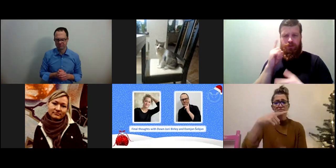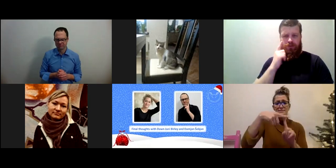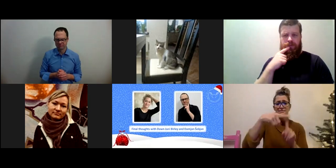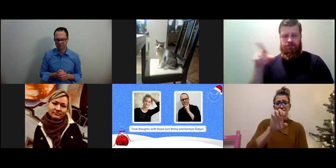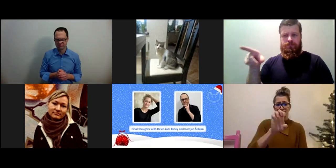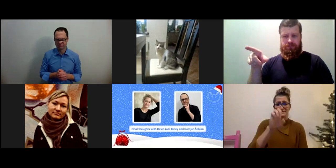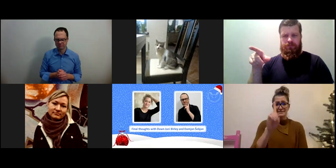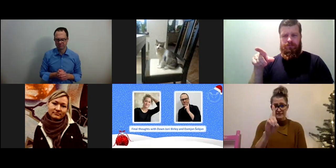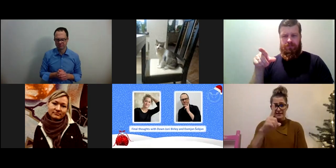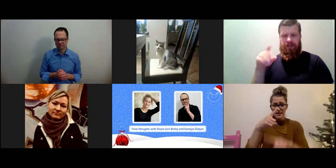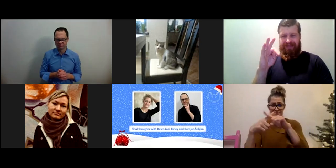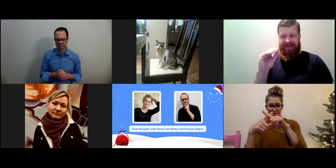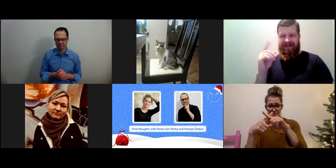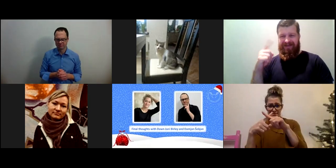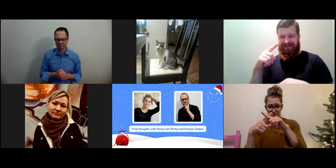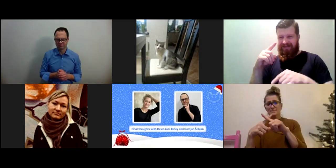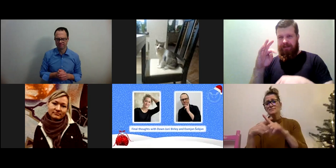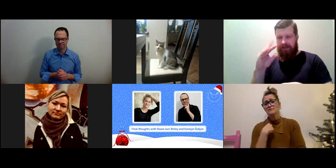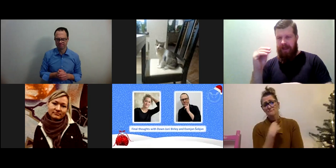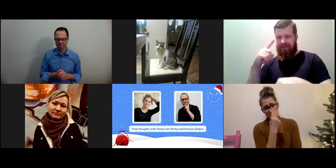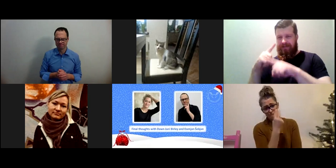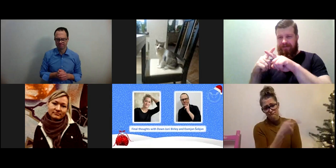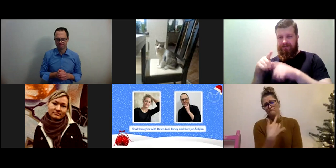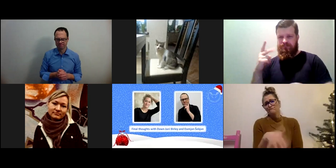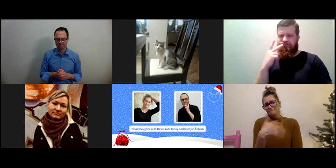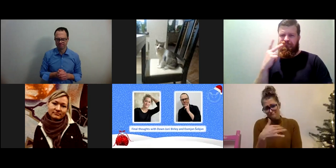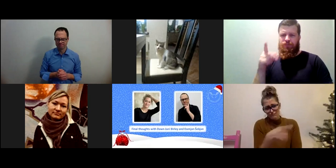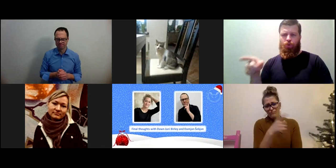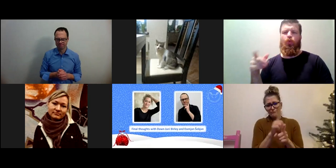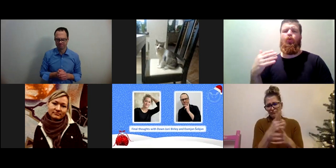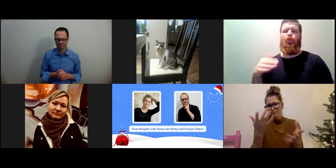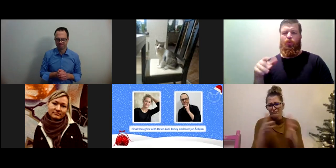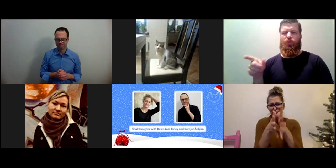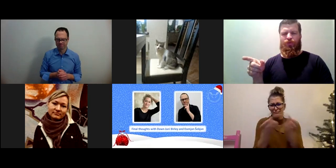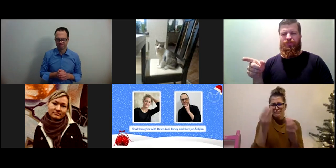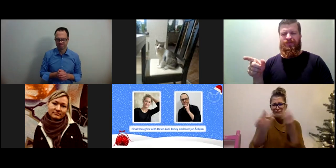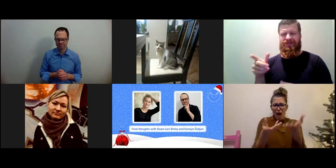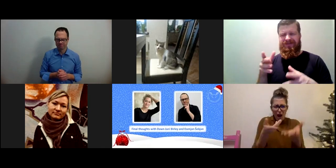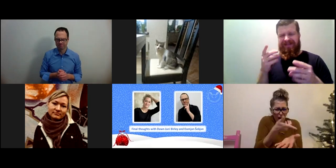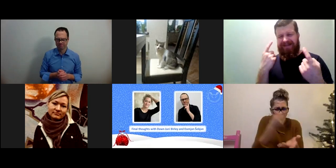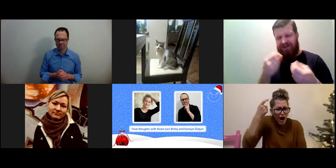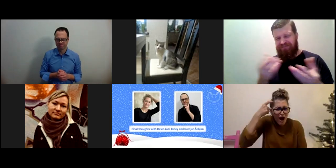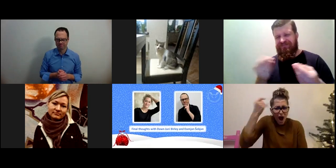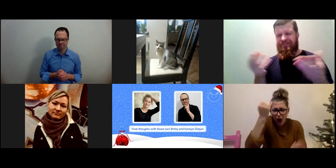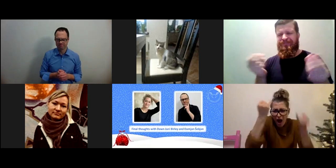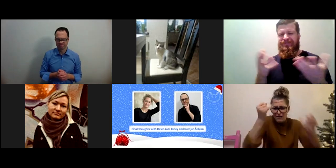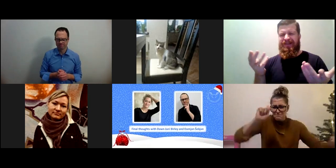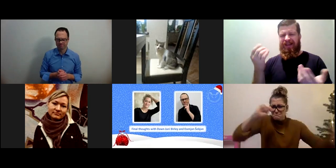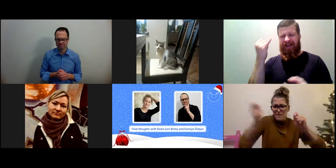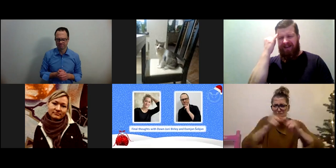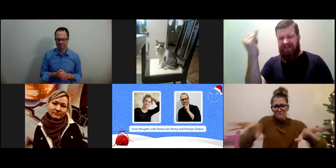a half an hour. And there's also a Deaf TEDx. And I've also seen that